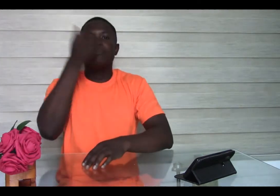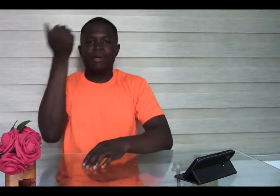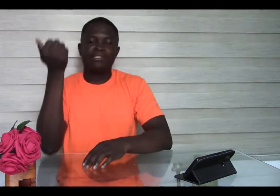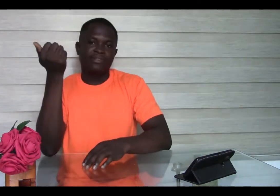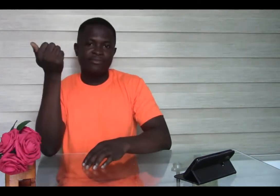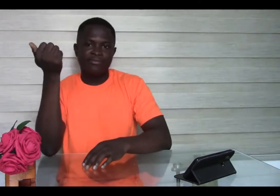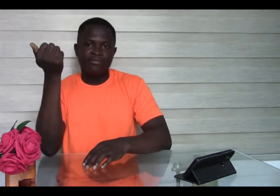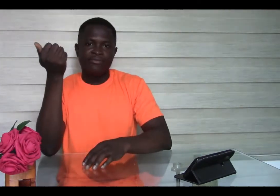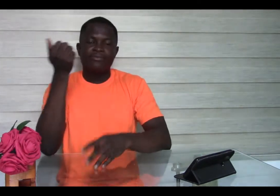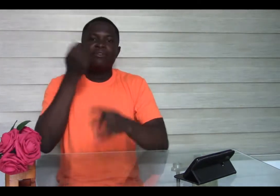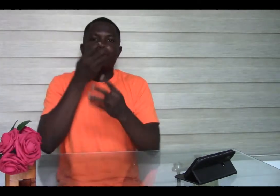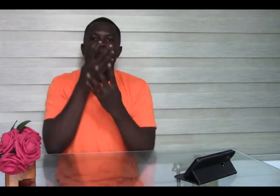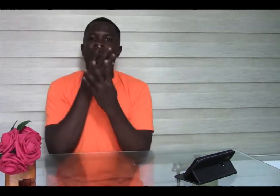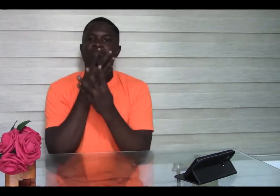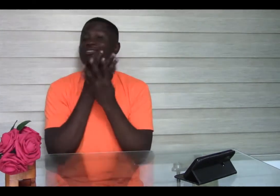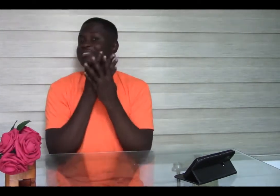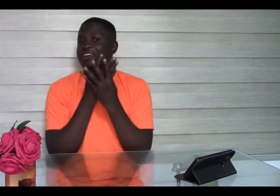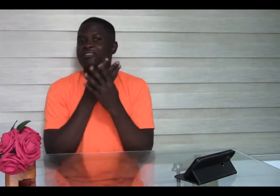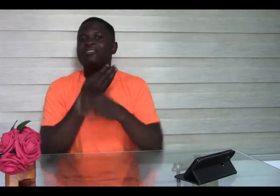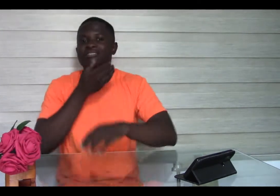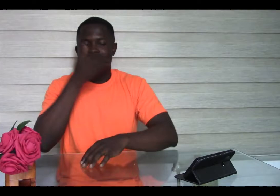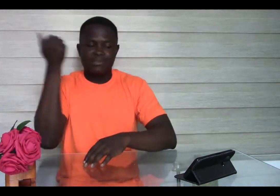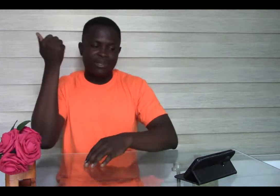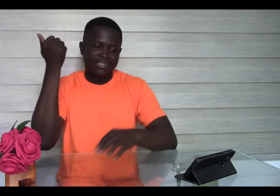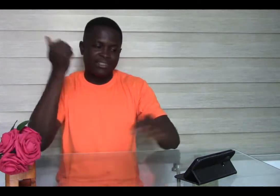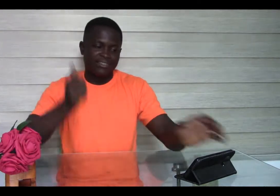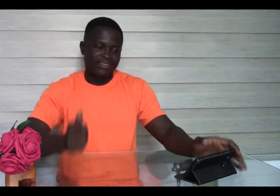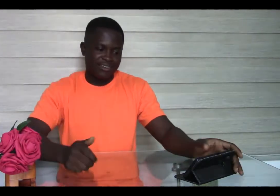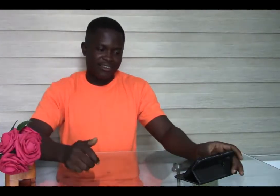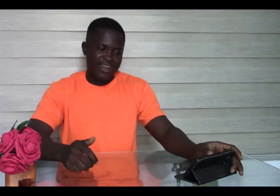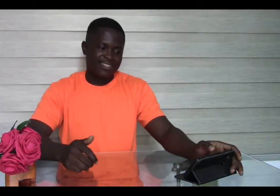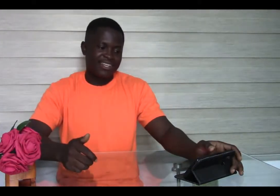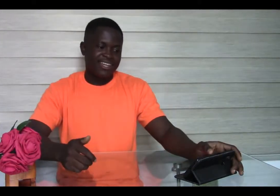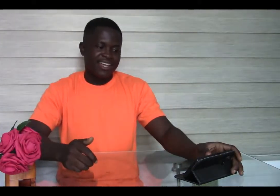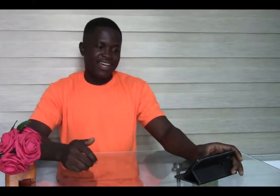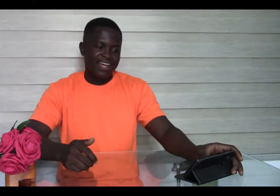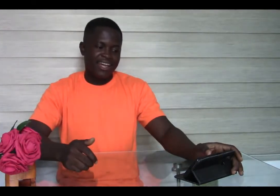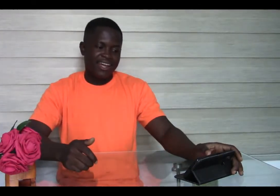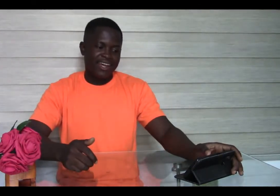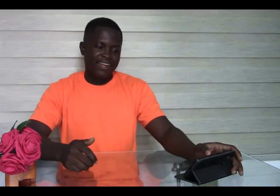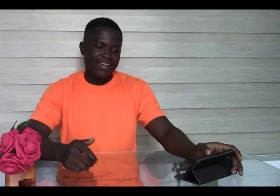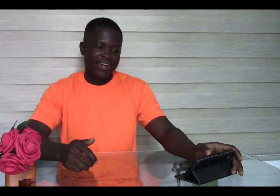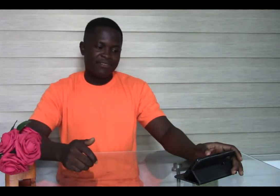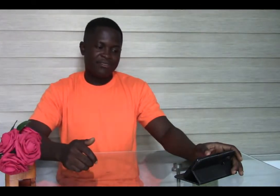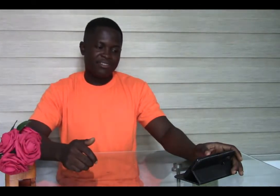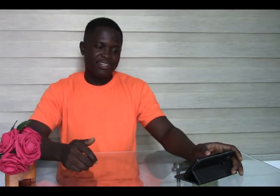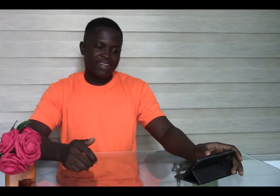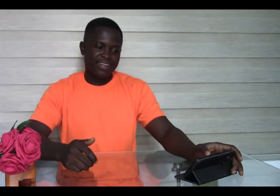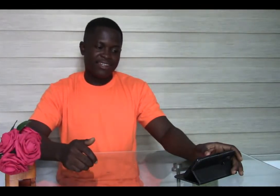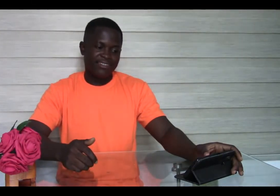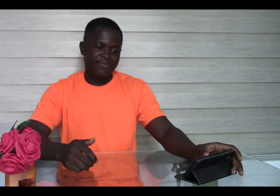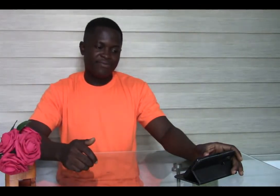better or locked down is better. Alright. And I also sign